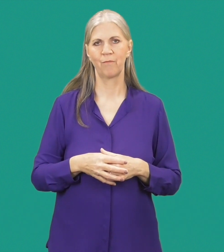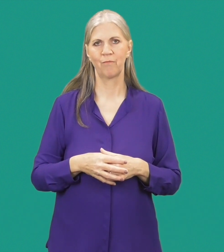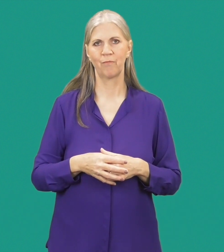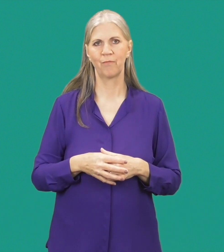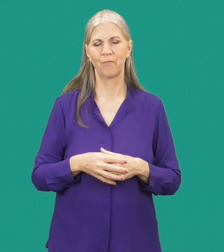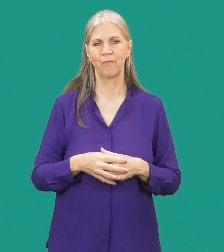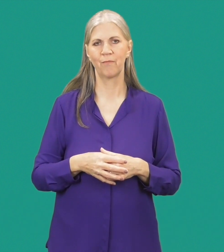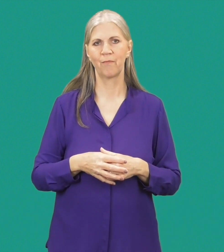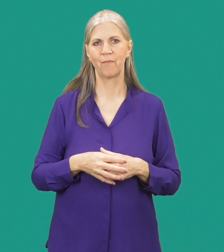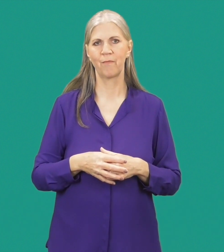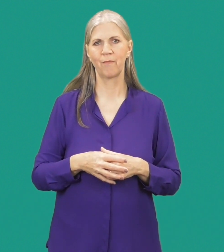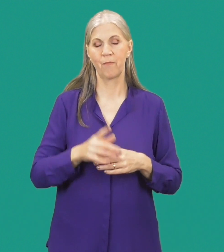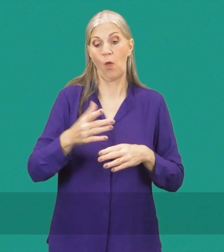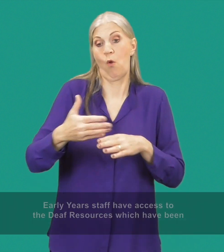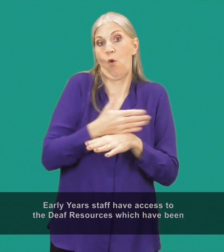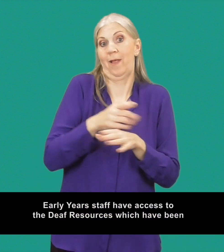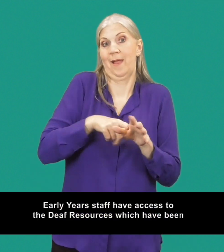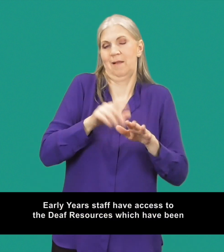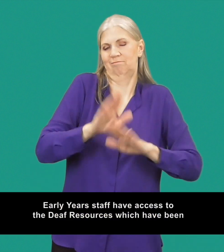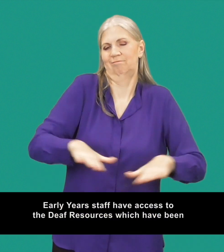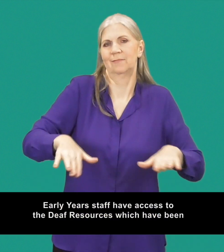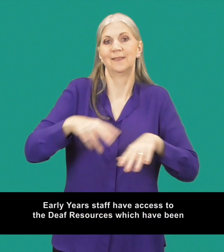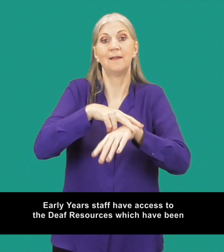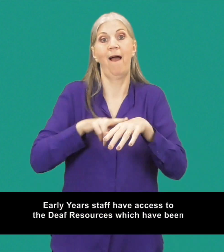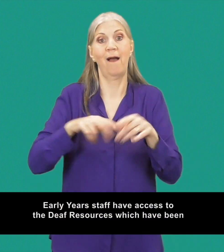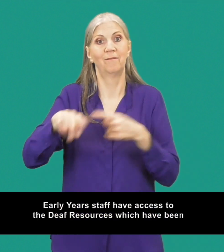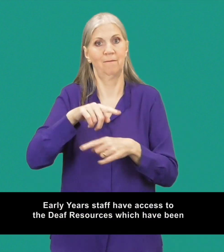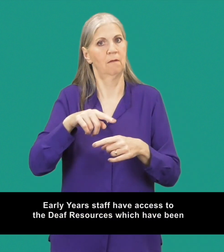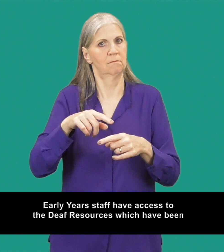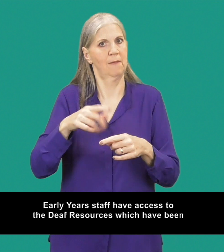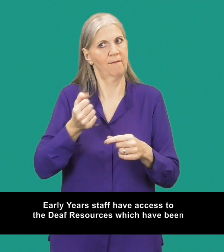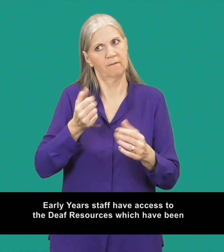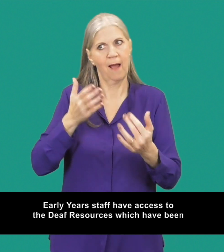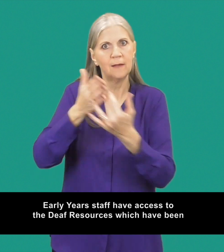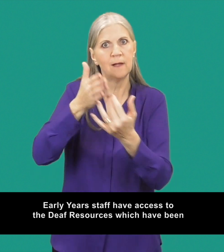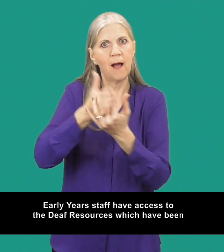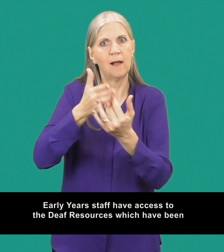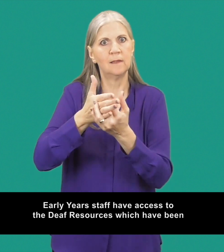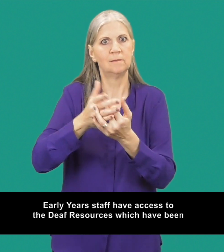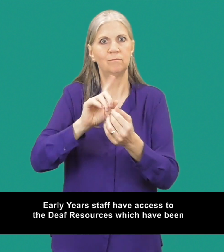Early years staff have access to the deaf resources which have been